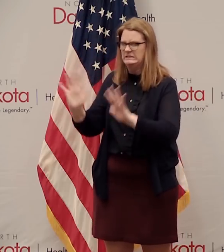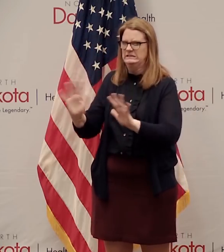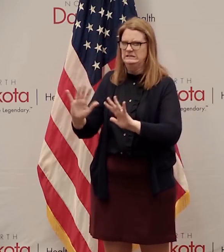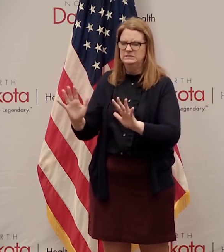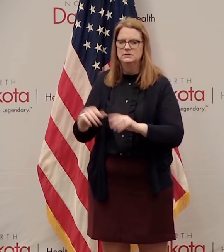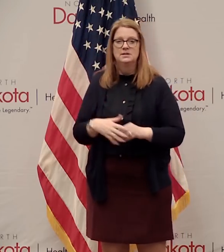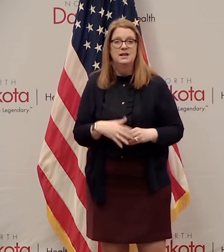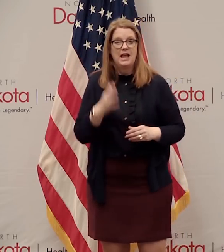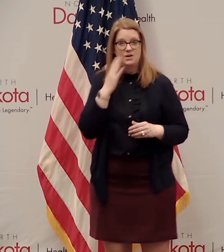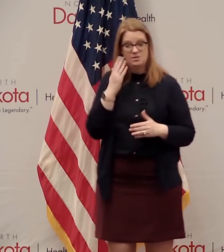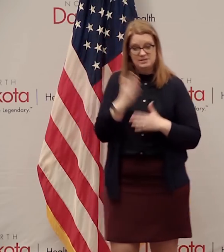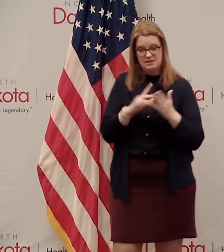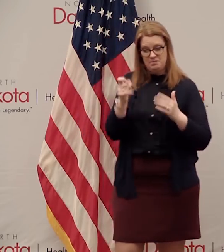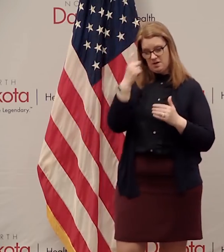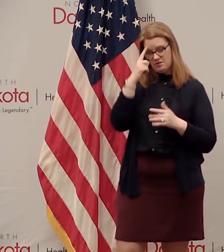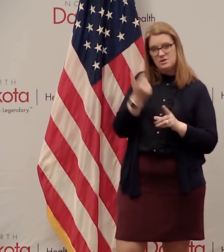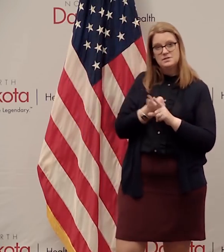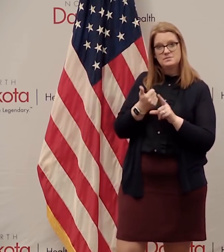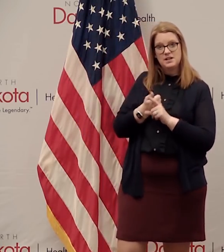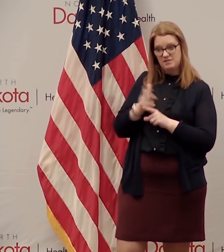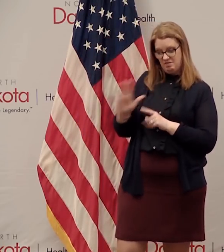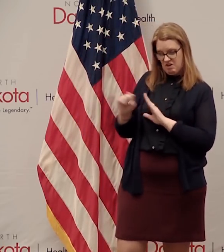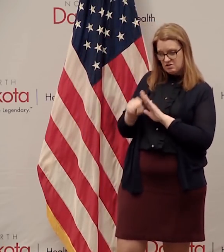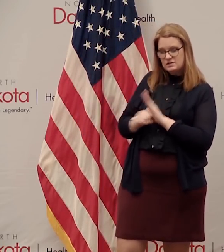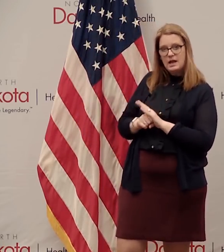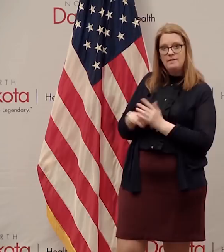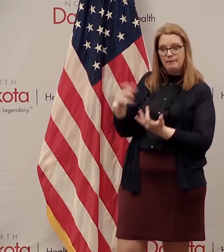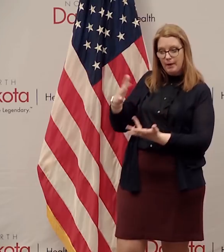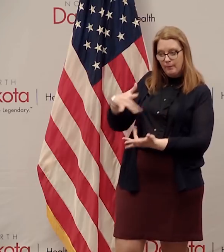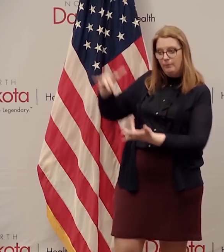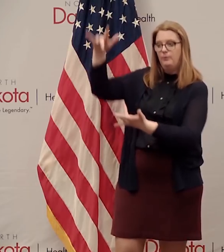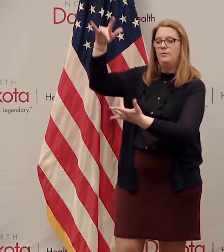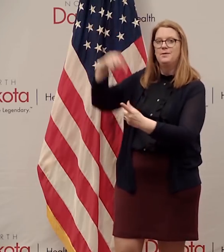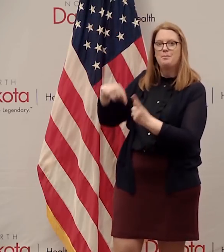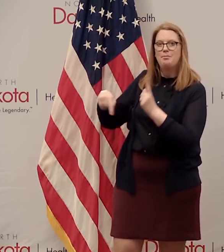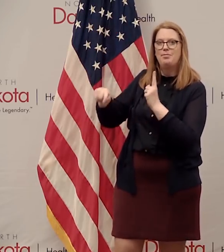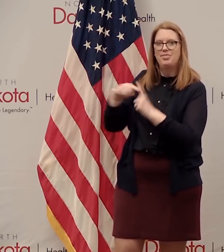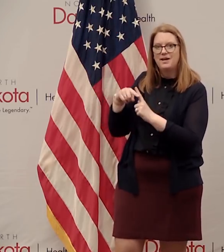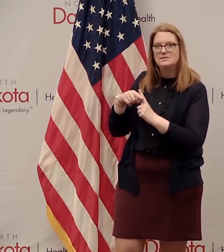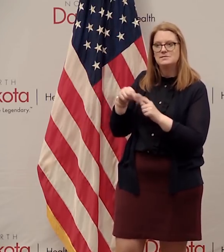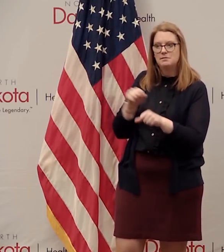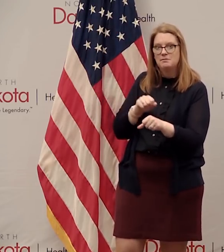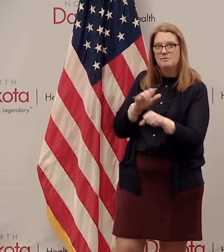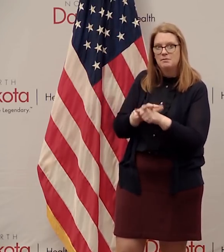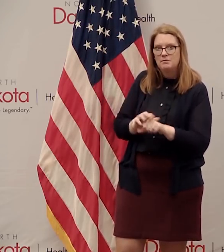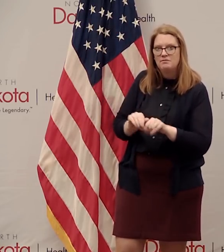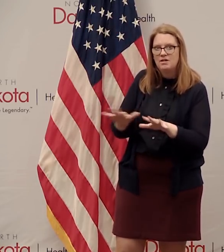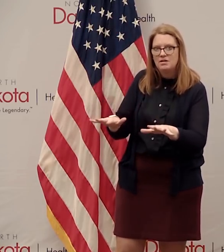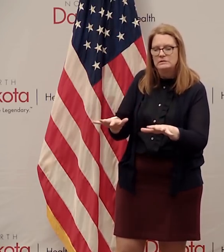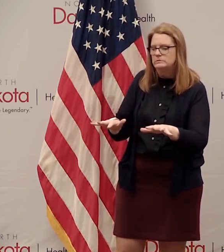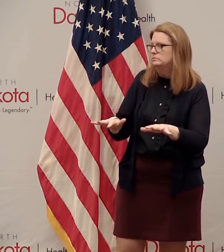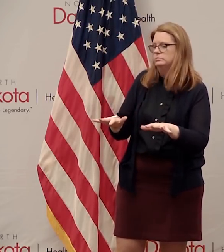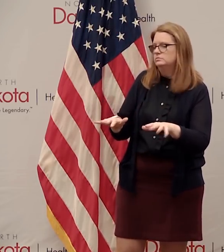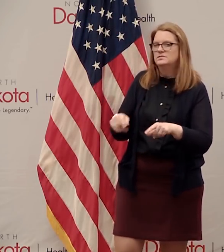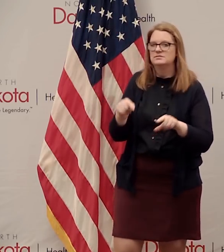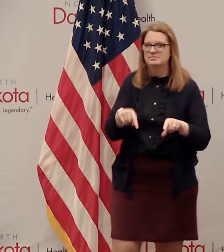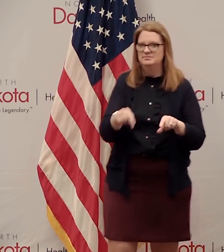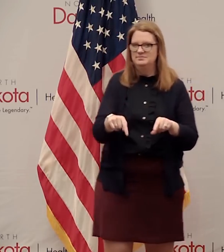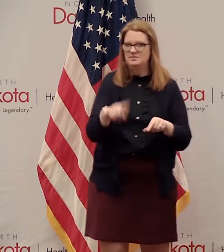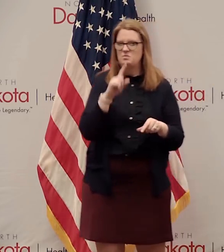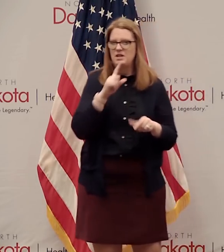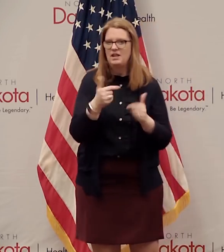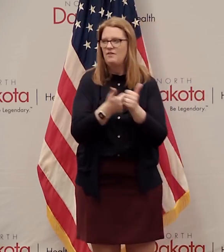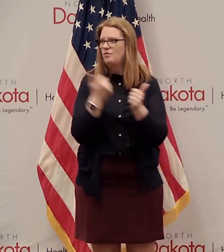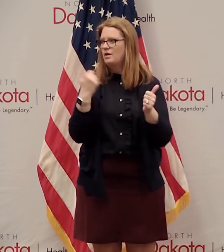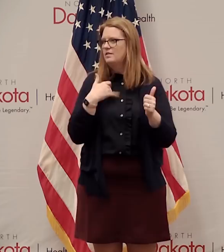major tornadoes at the same time they're doing this. So I feel like that again here in North Dakota we can be grateful that we've avoided some of these dual calamities